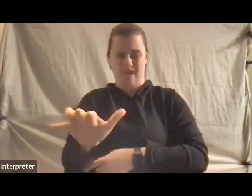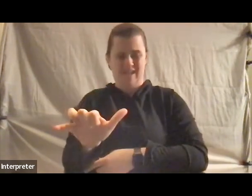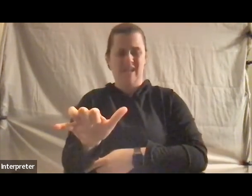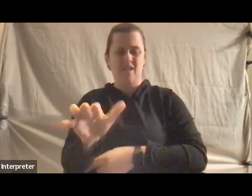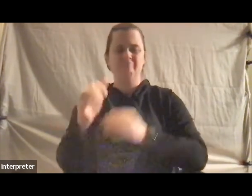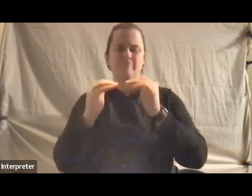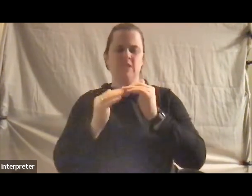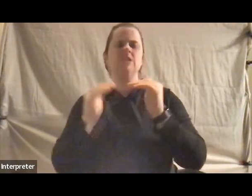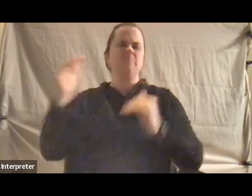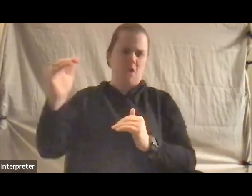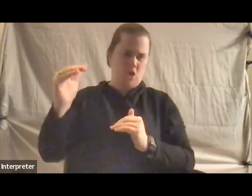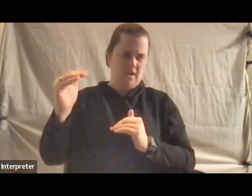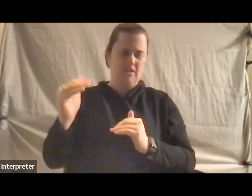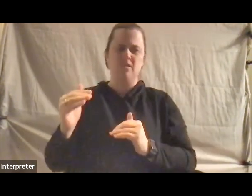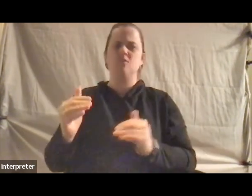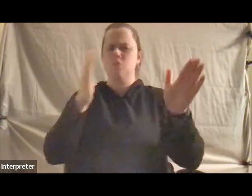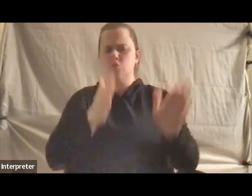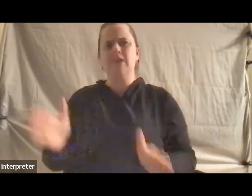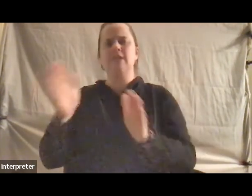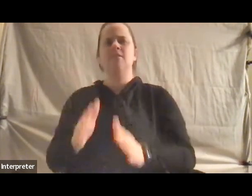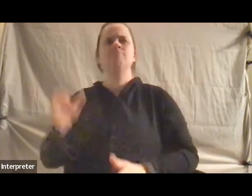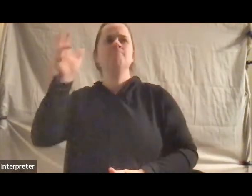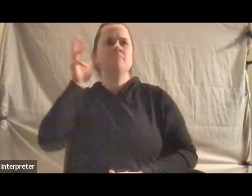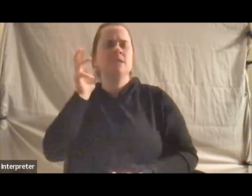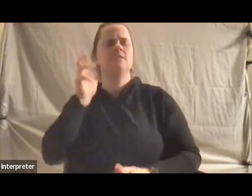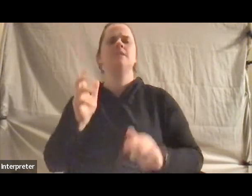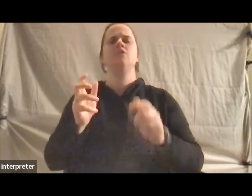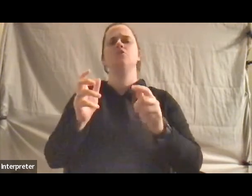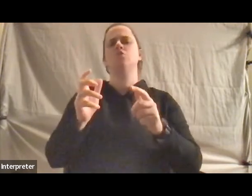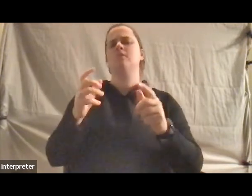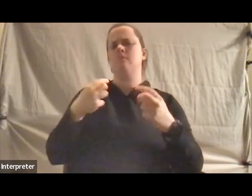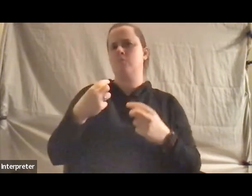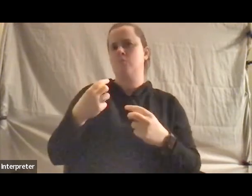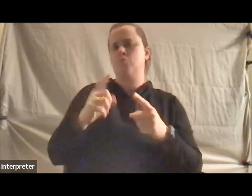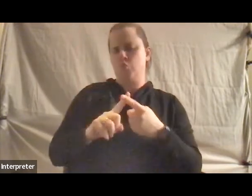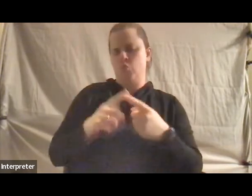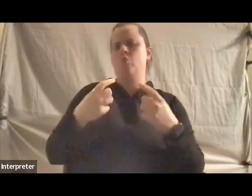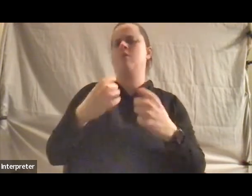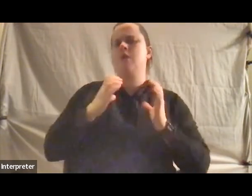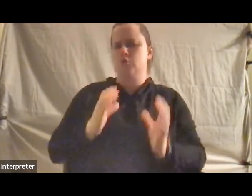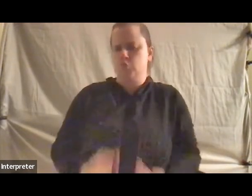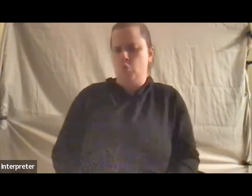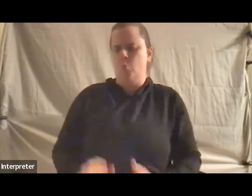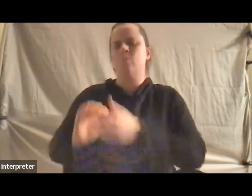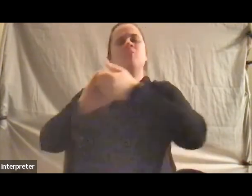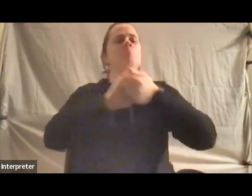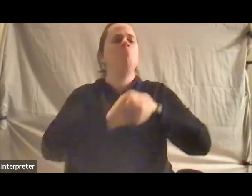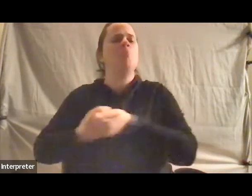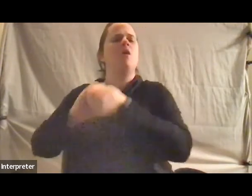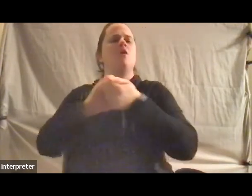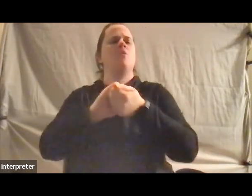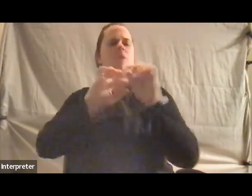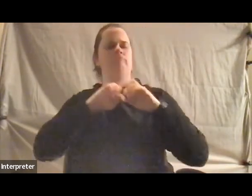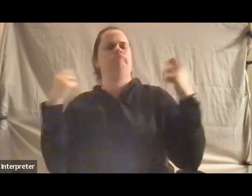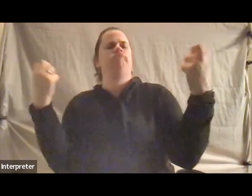been strategic about listening to the voice of the customer and community through partner-led BIPOC roundtable discussions